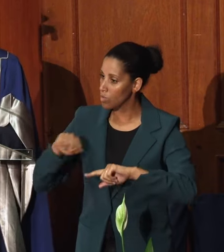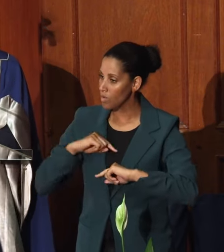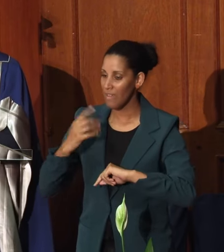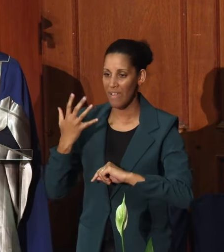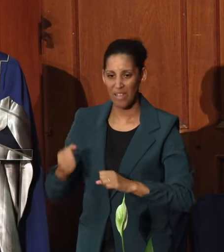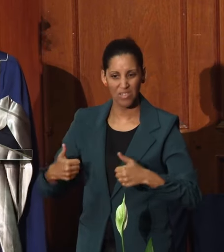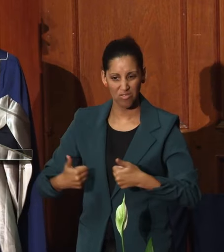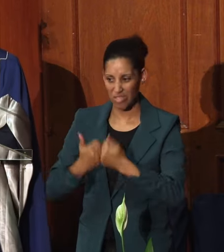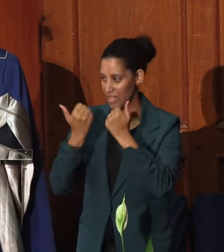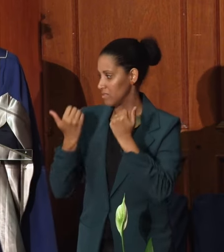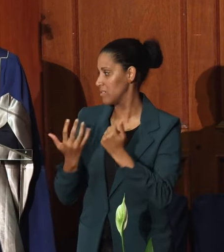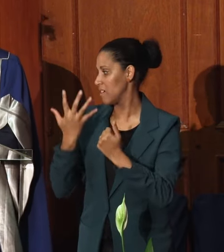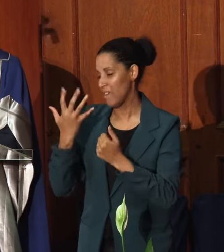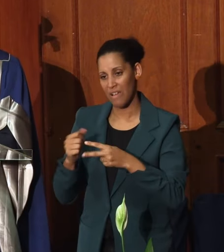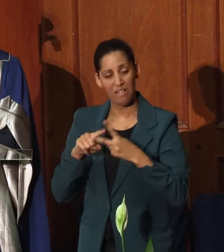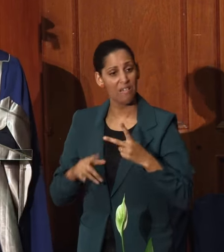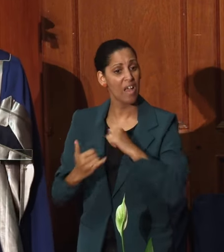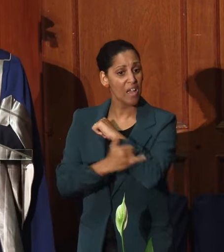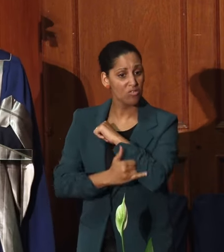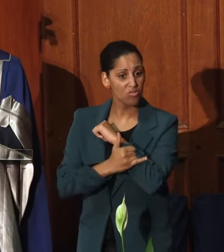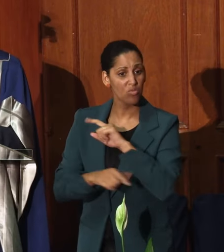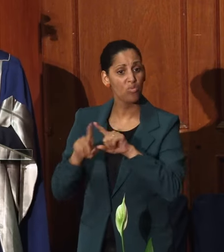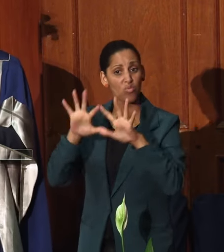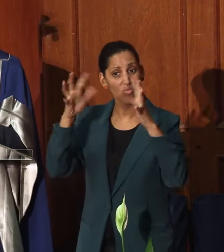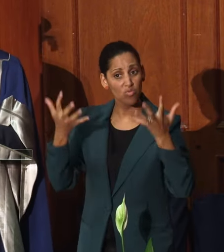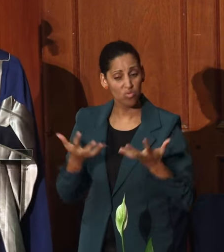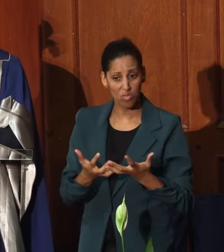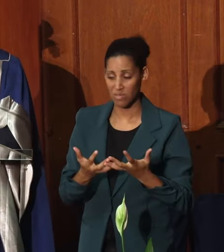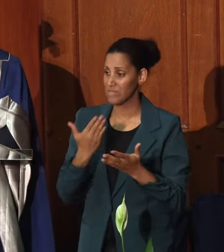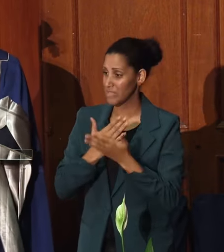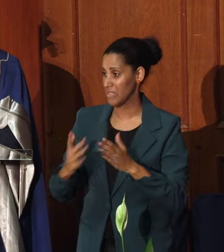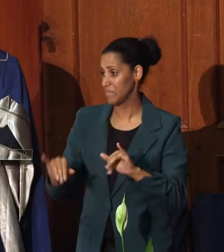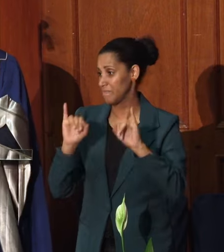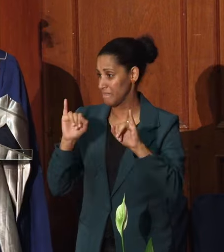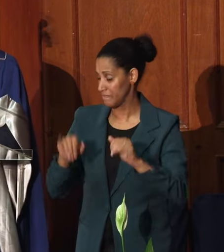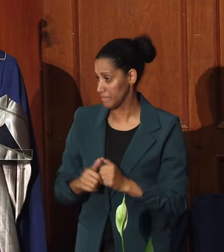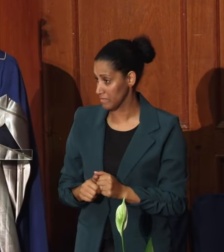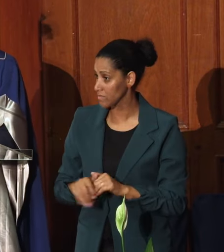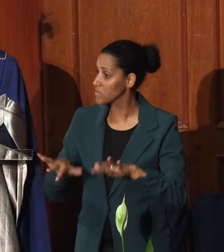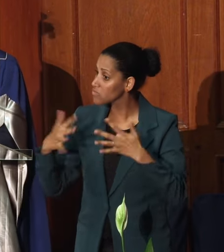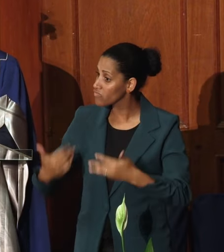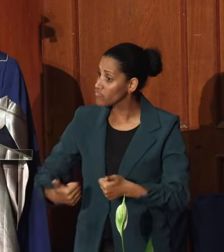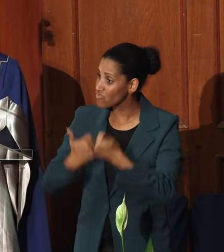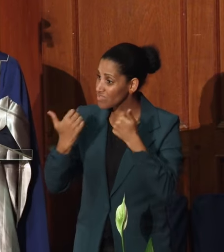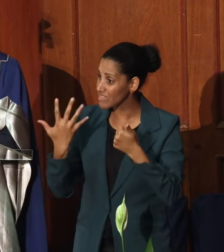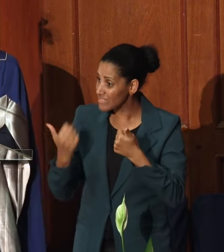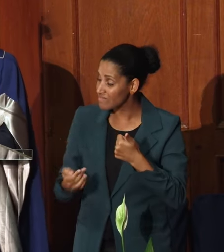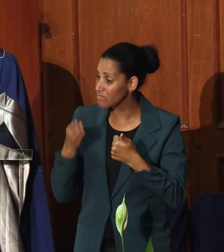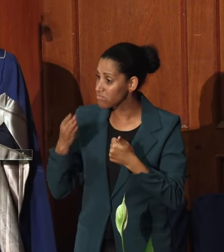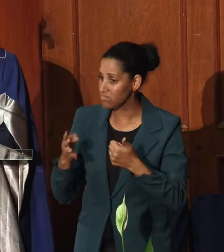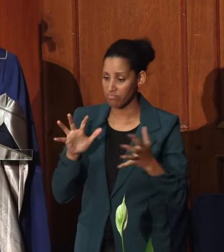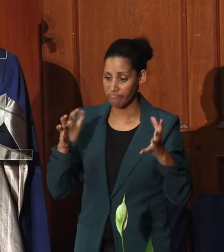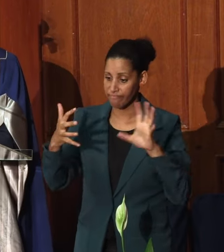grave challenges in the country, across the world, some of them existential. Challenges of